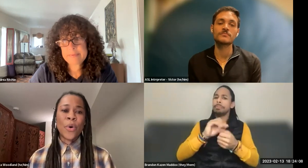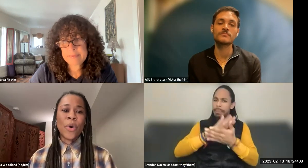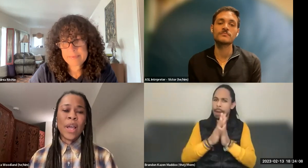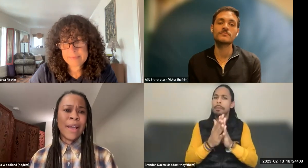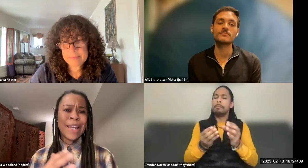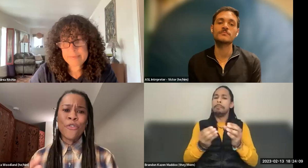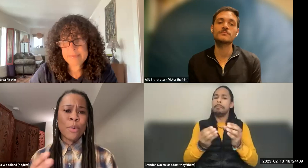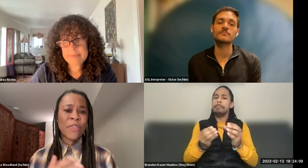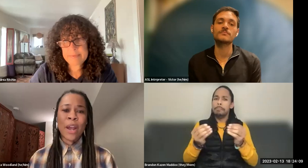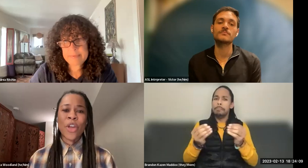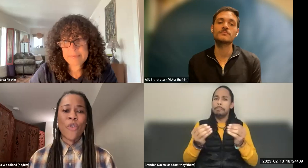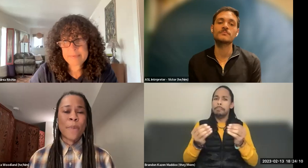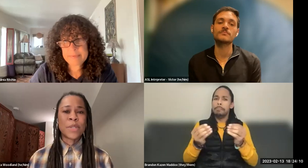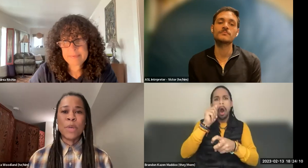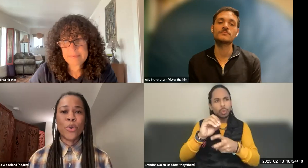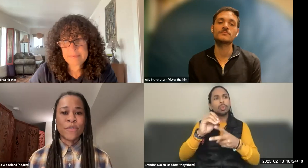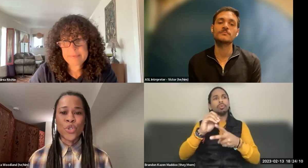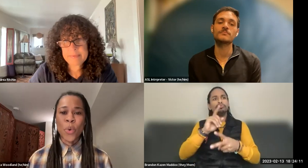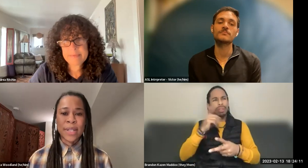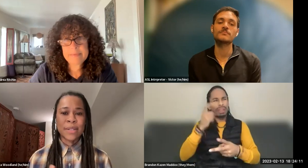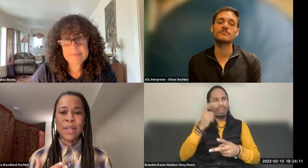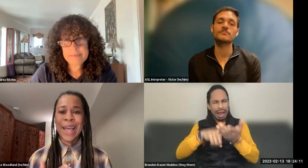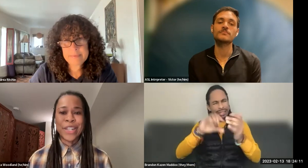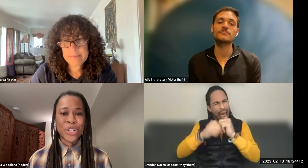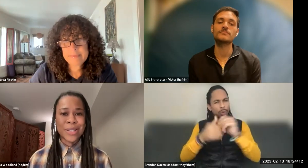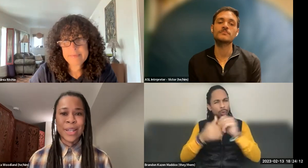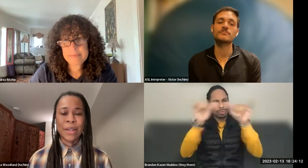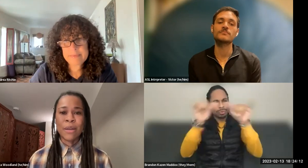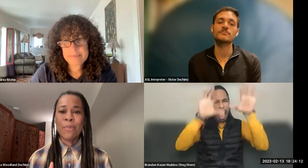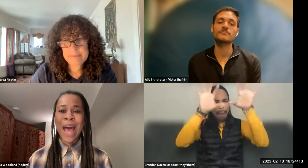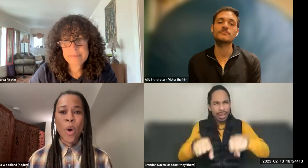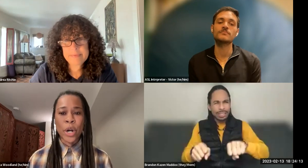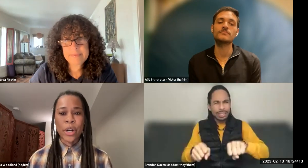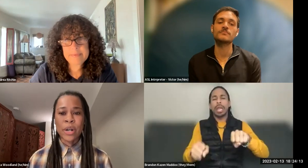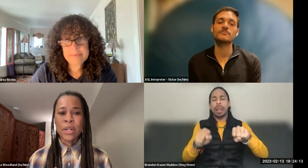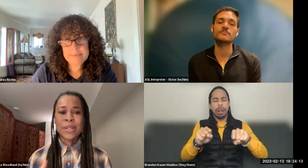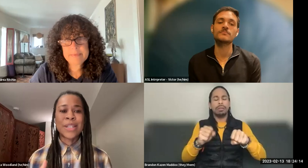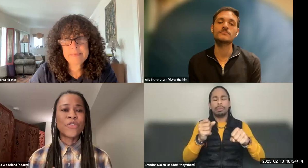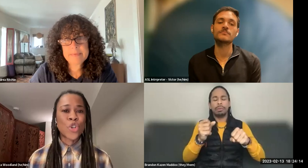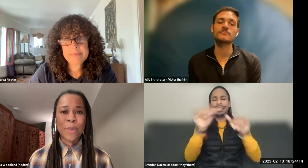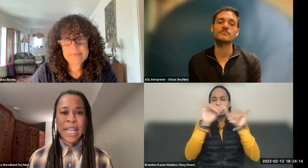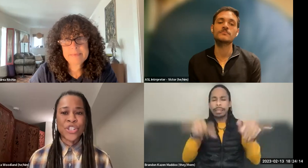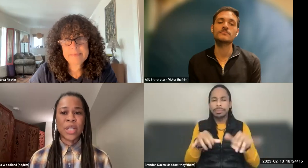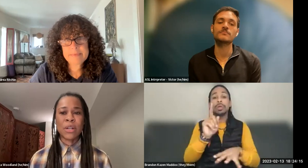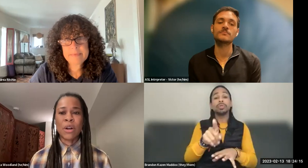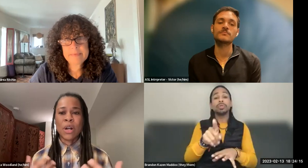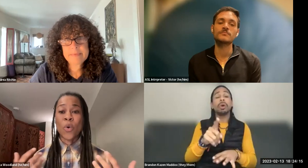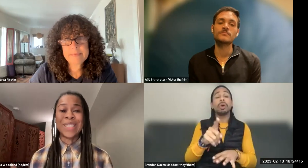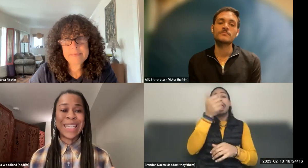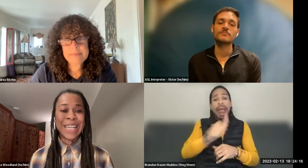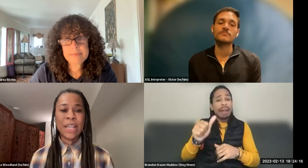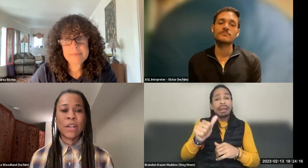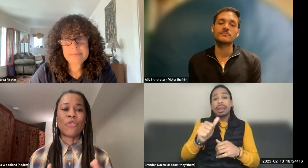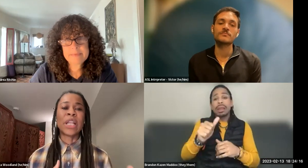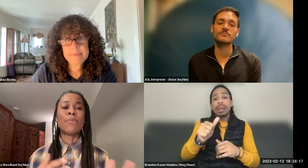And so any form of care that robs people of choice, agency, power, self-determination,